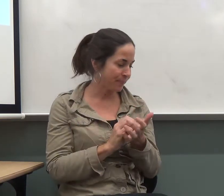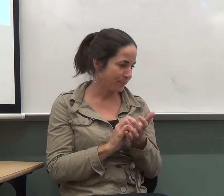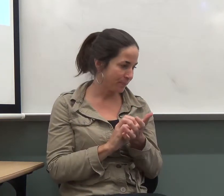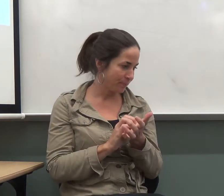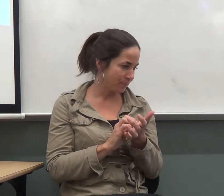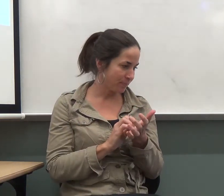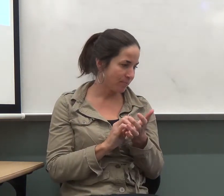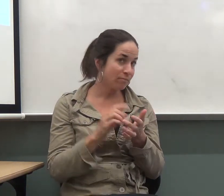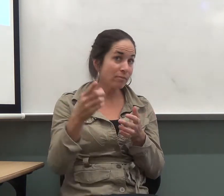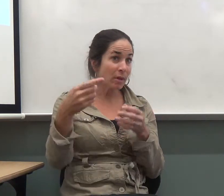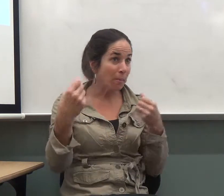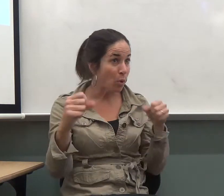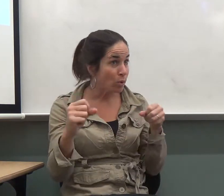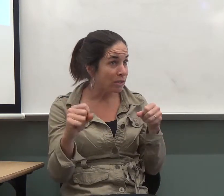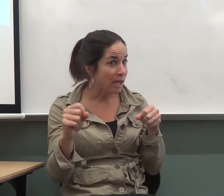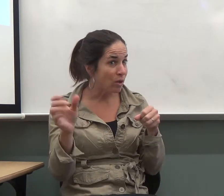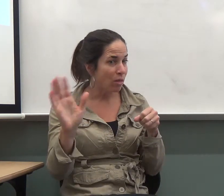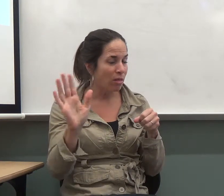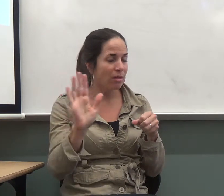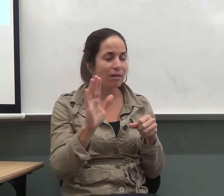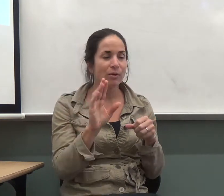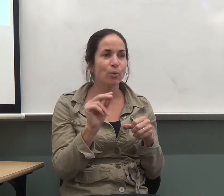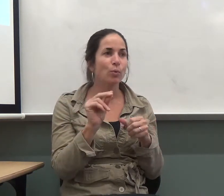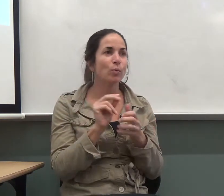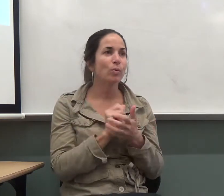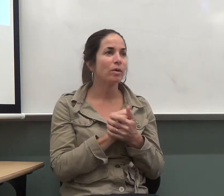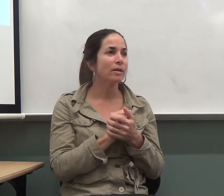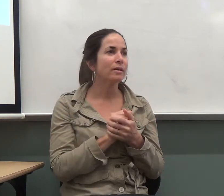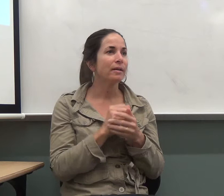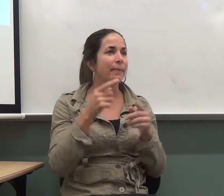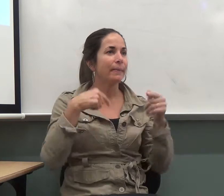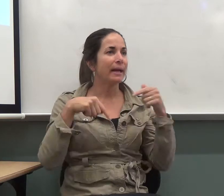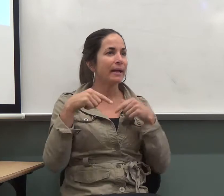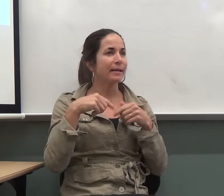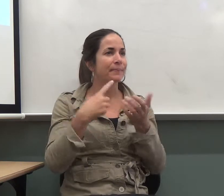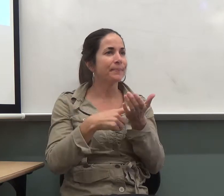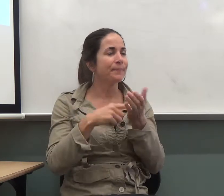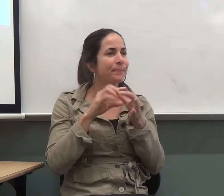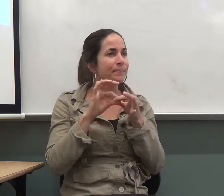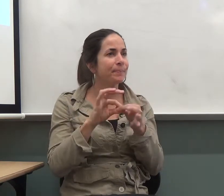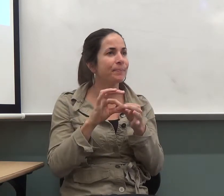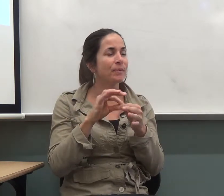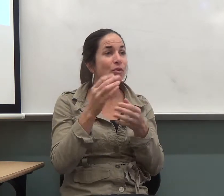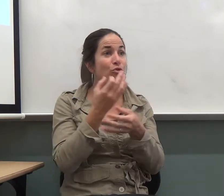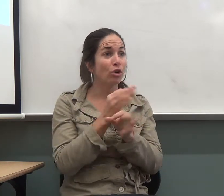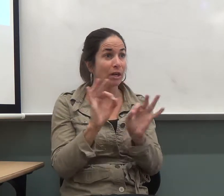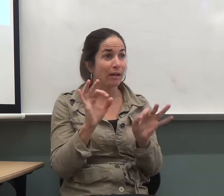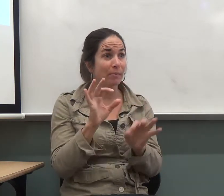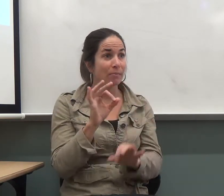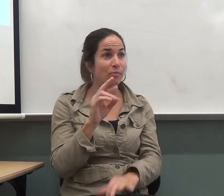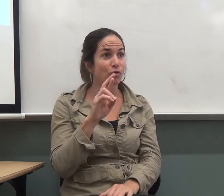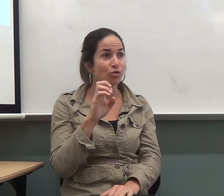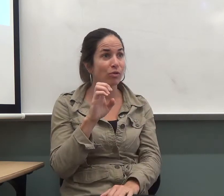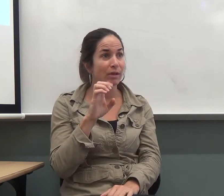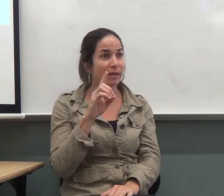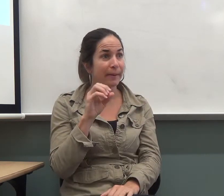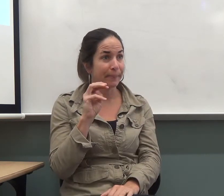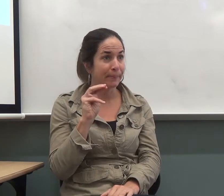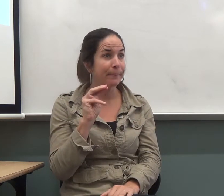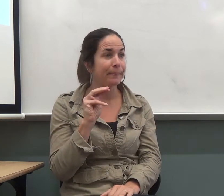Motorcycles. no, let's say we're talking, let's go back to our discussion about the freedom. Now, if I asked the